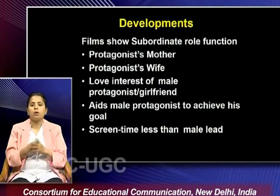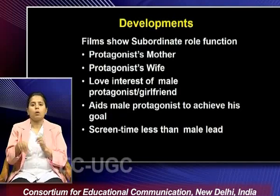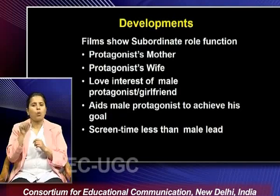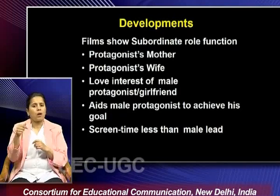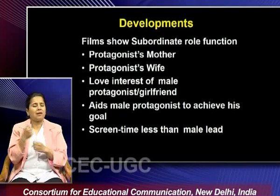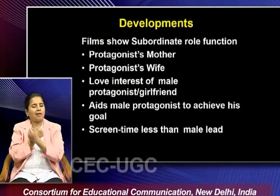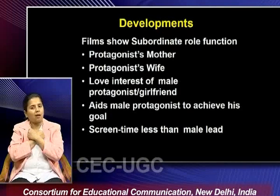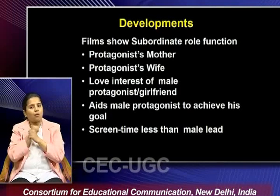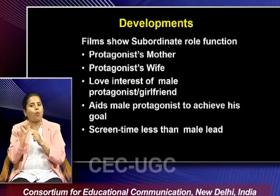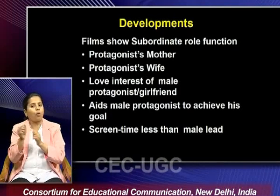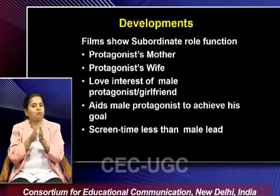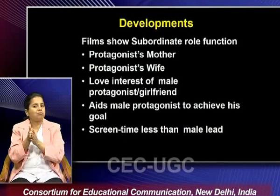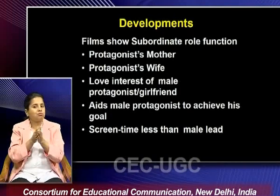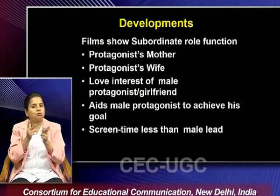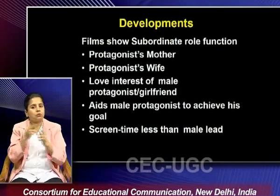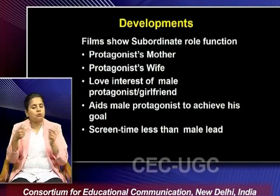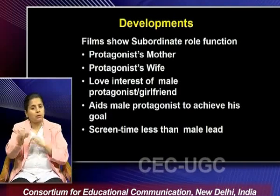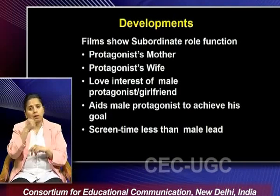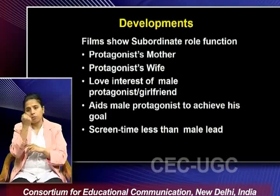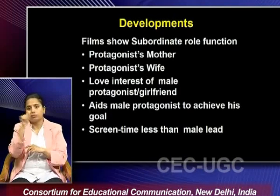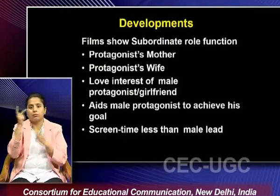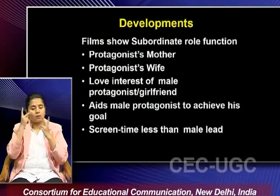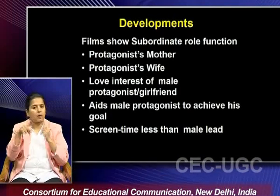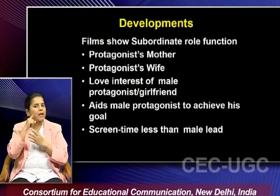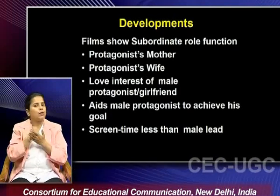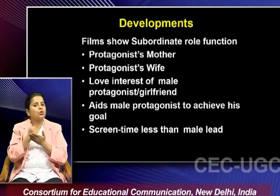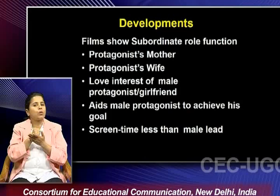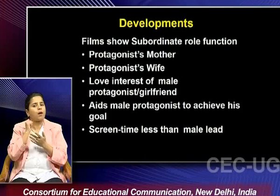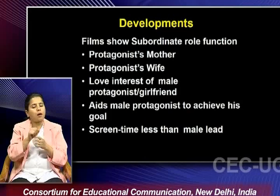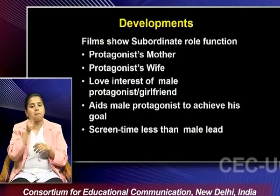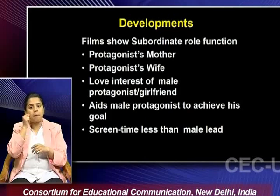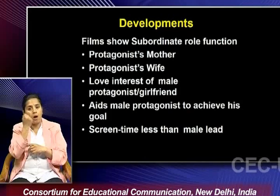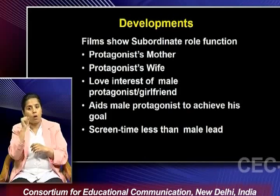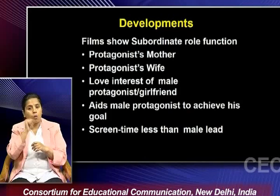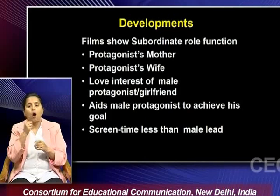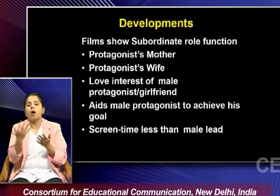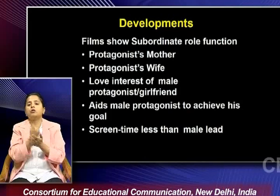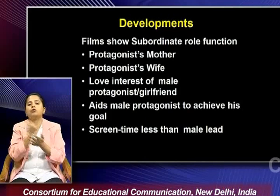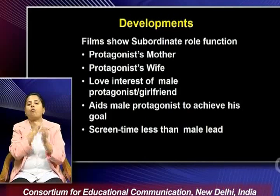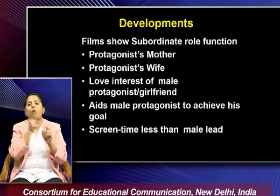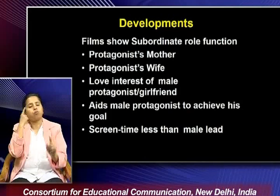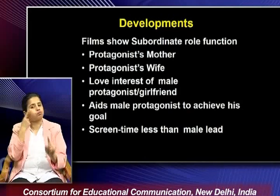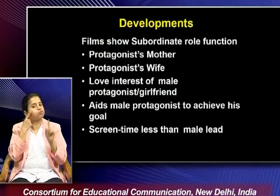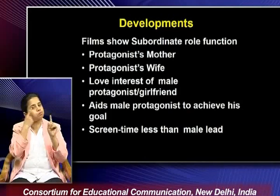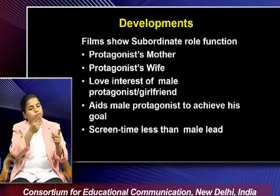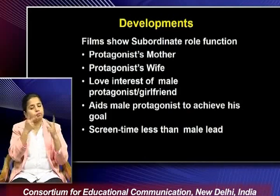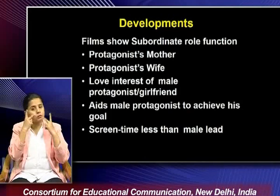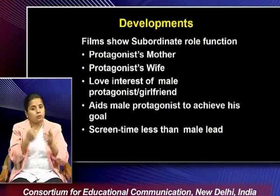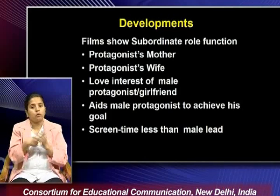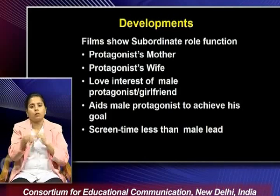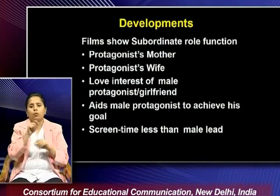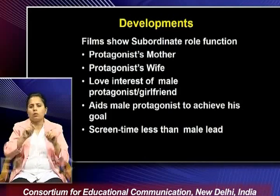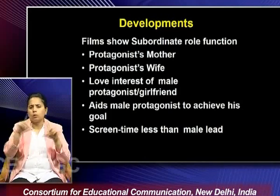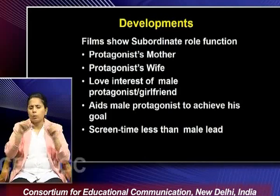love interest of the male protagonist, and they are trying to aid the male protagonist to achieve his goals, or their screen